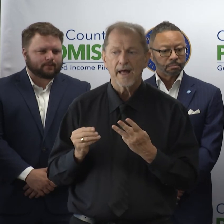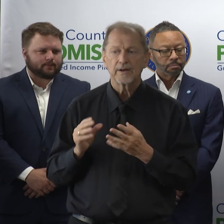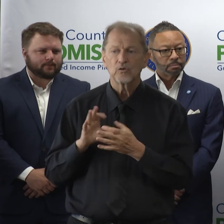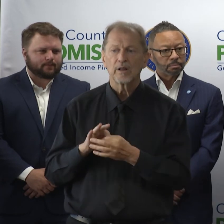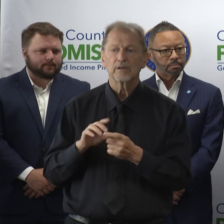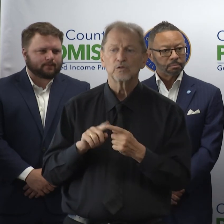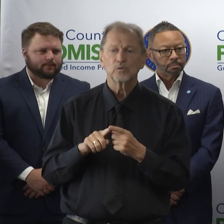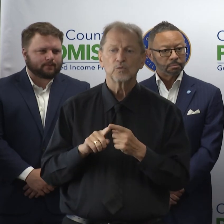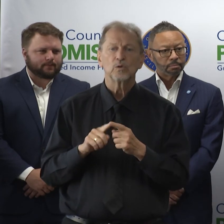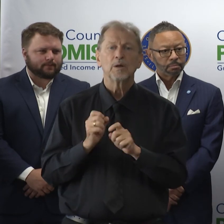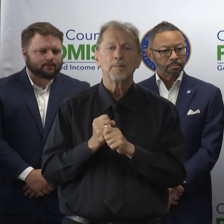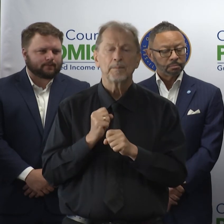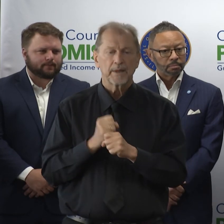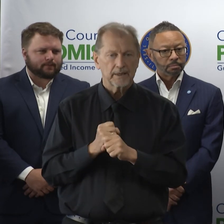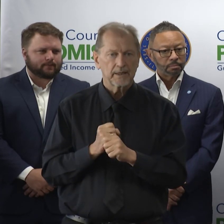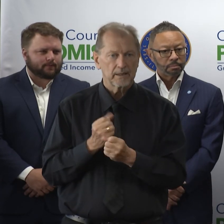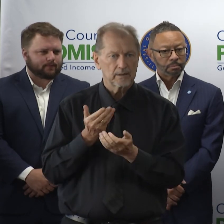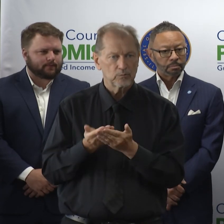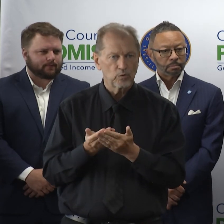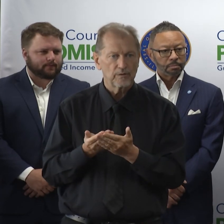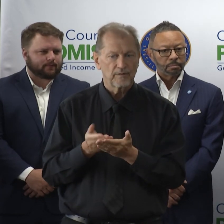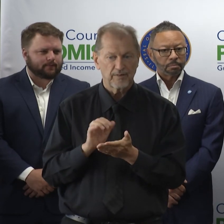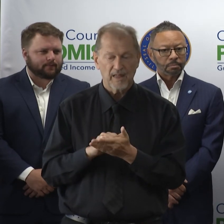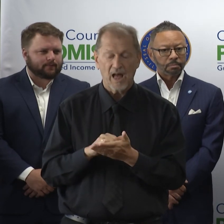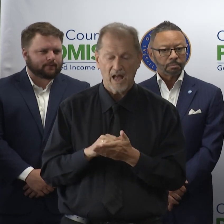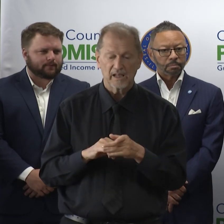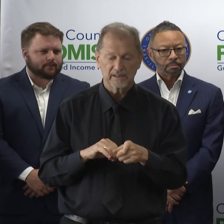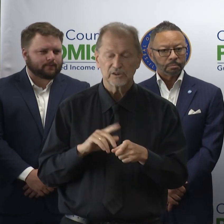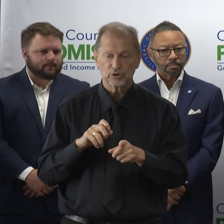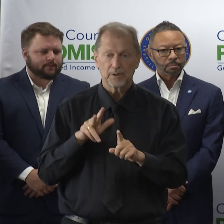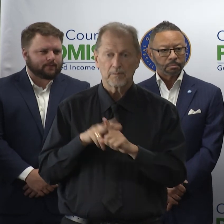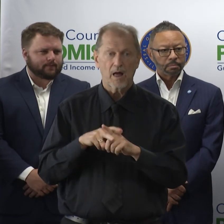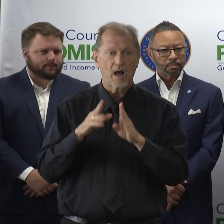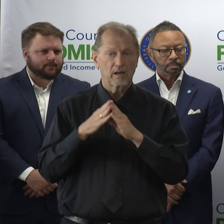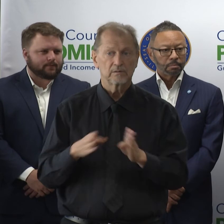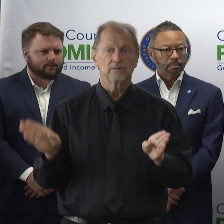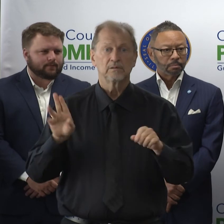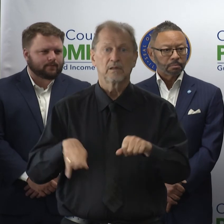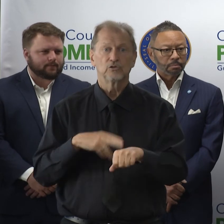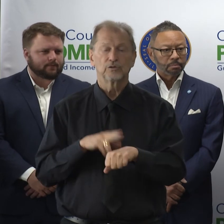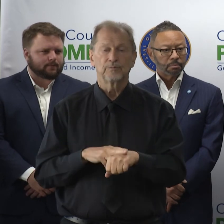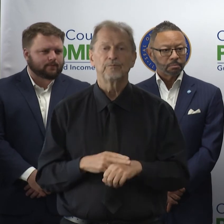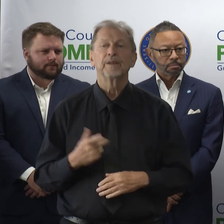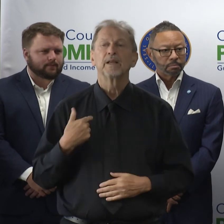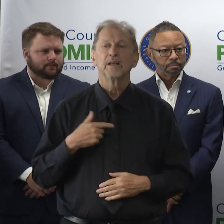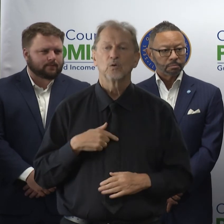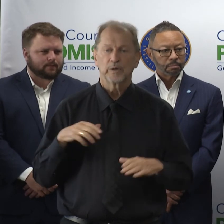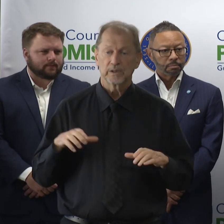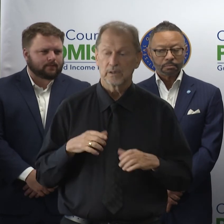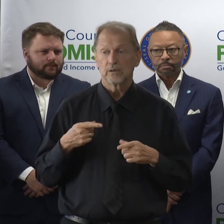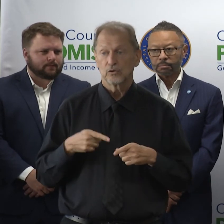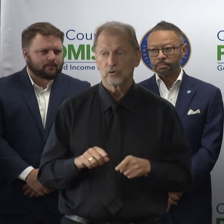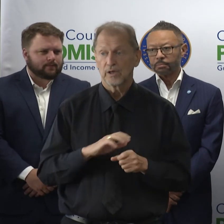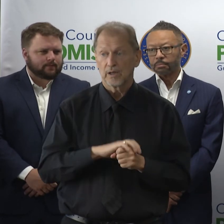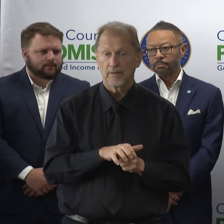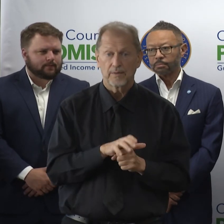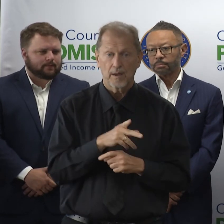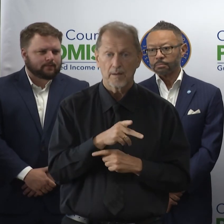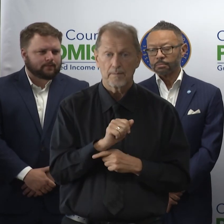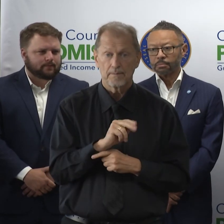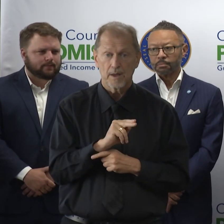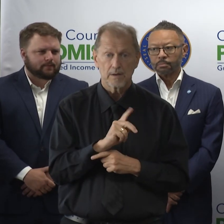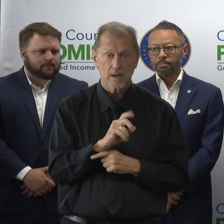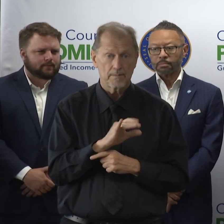of, as I said, making the case for this as a national policy. And actually, you know, we did this during the pandemic. We gave